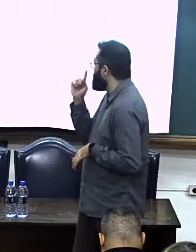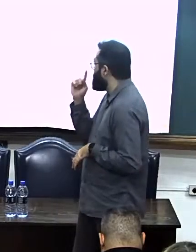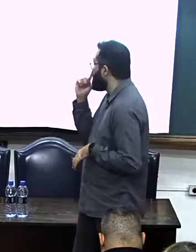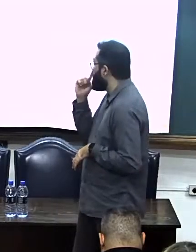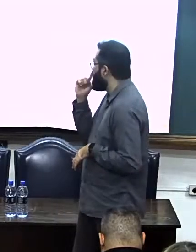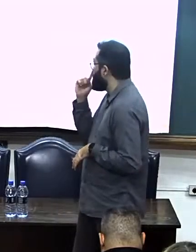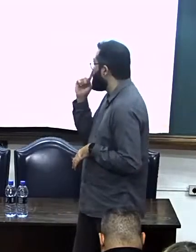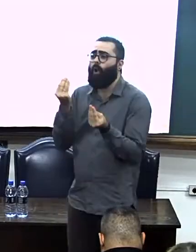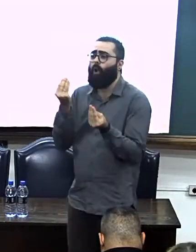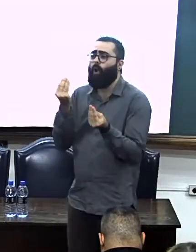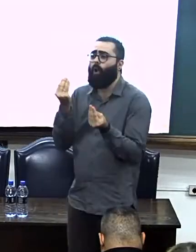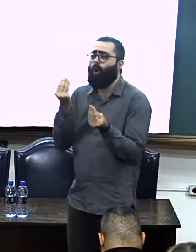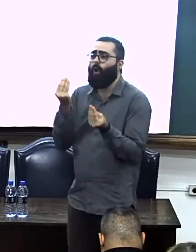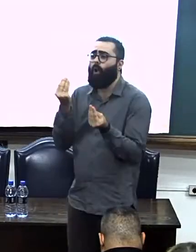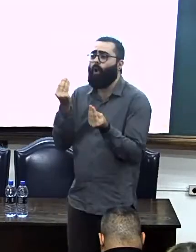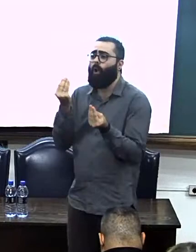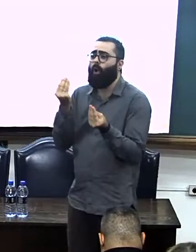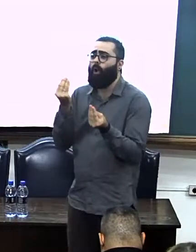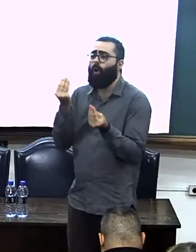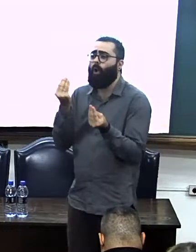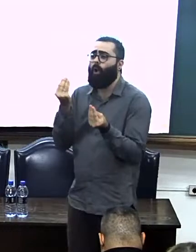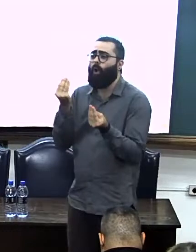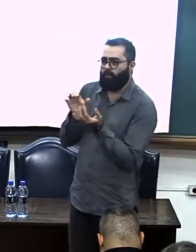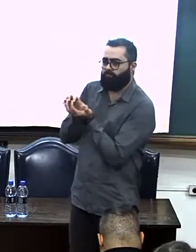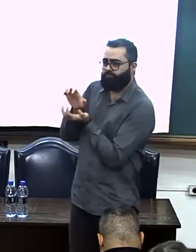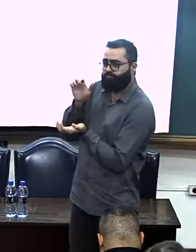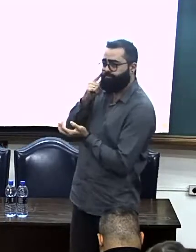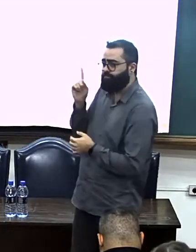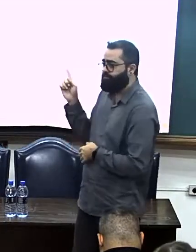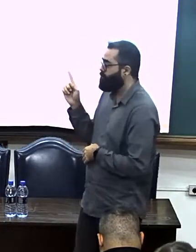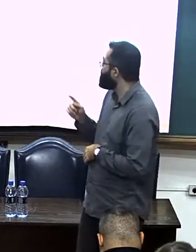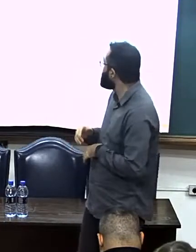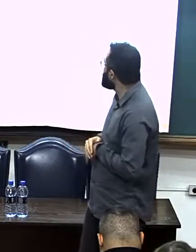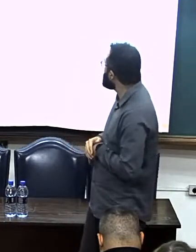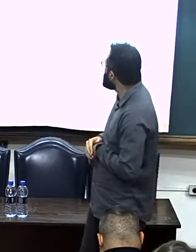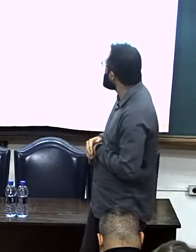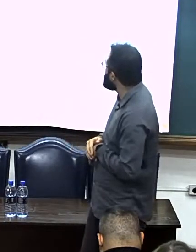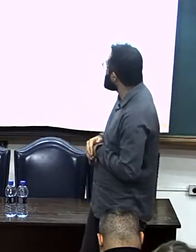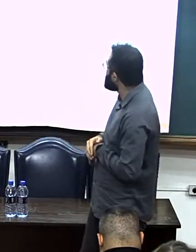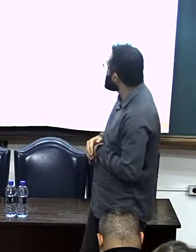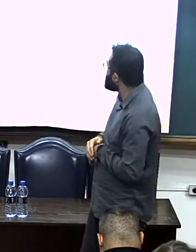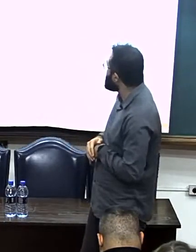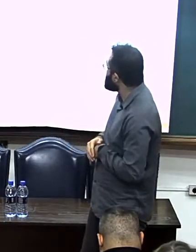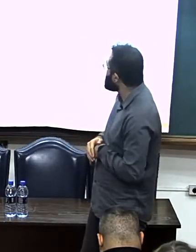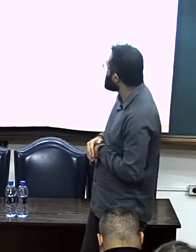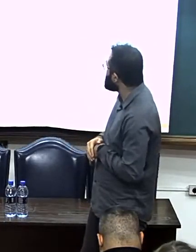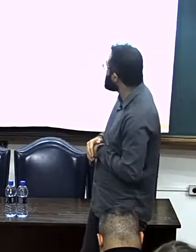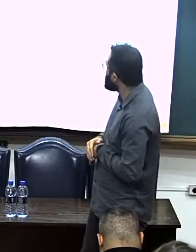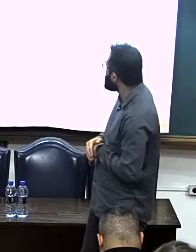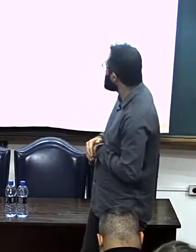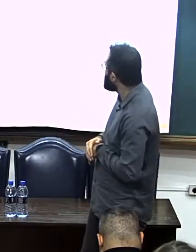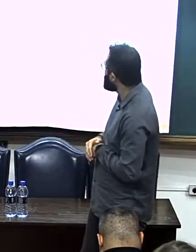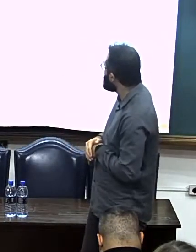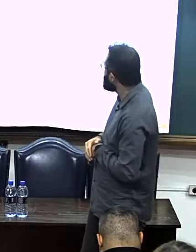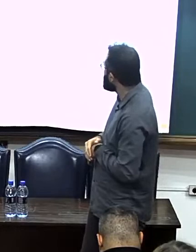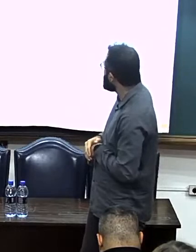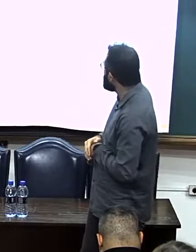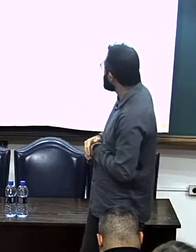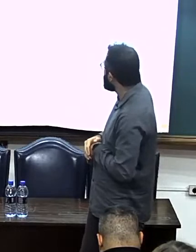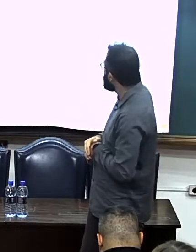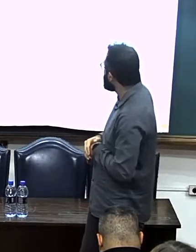Então aqui mais algumas, né, de proeminência num enunciado em que a